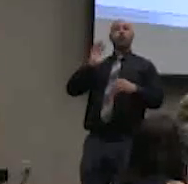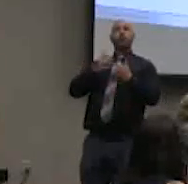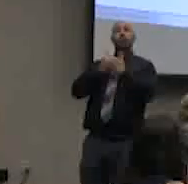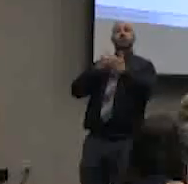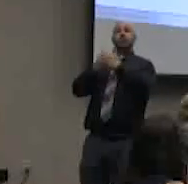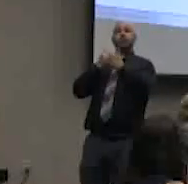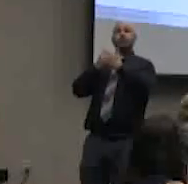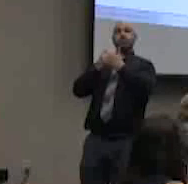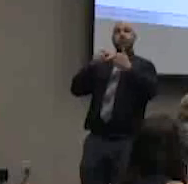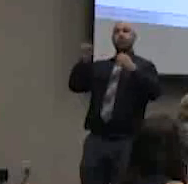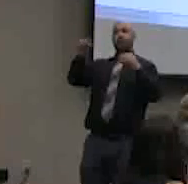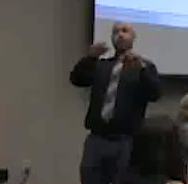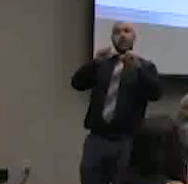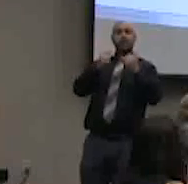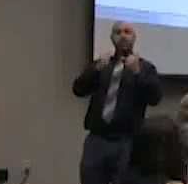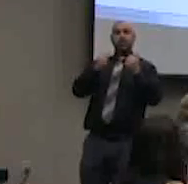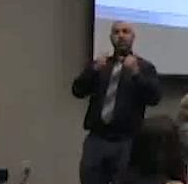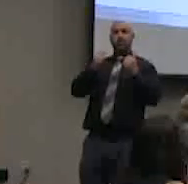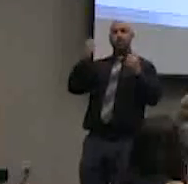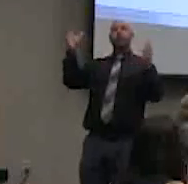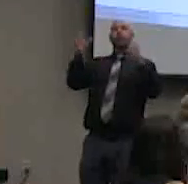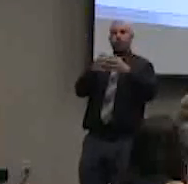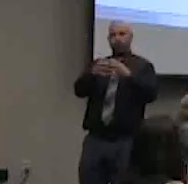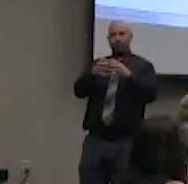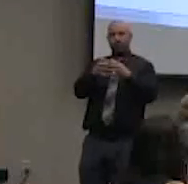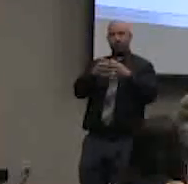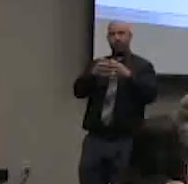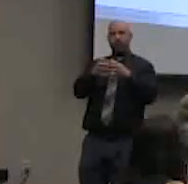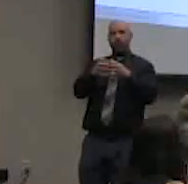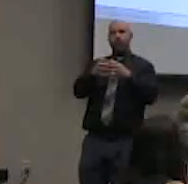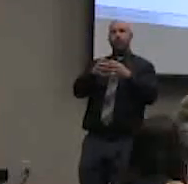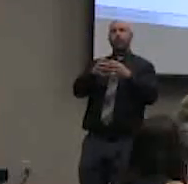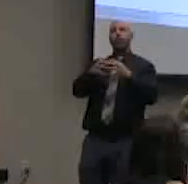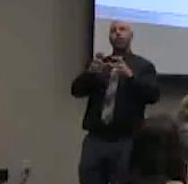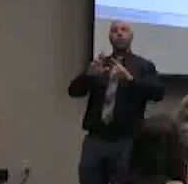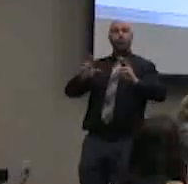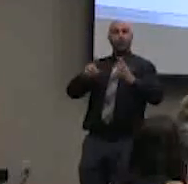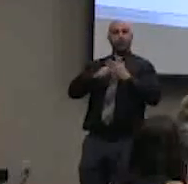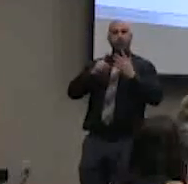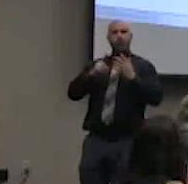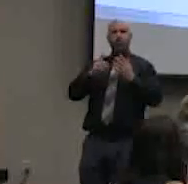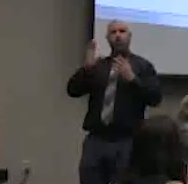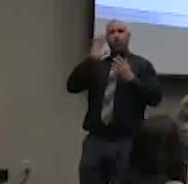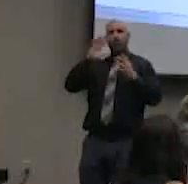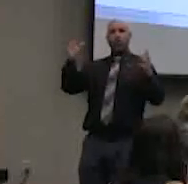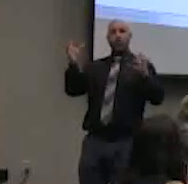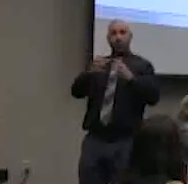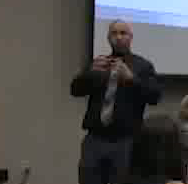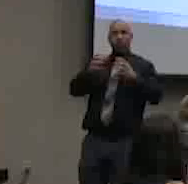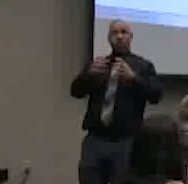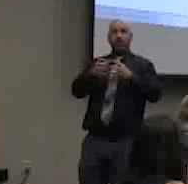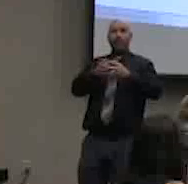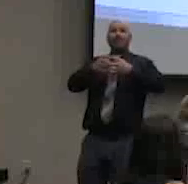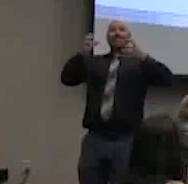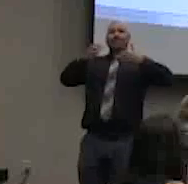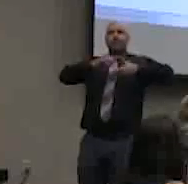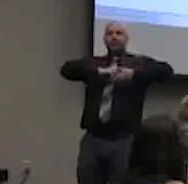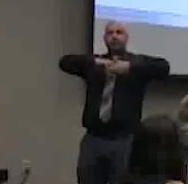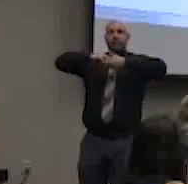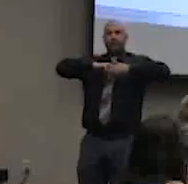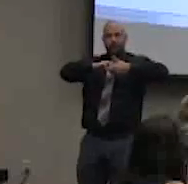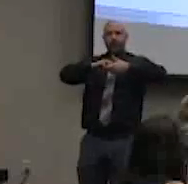take us the next step because it's just re-energized our network. It has allowed us to